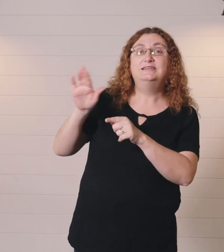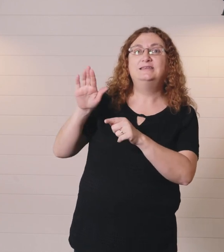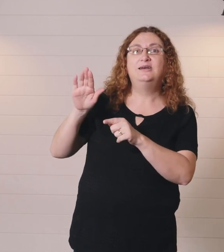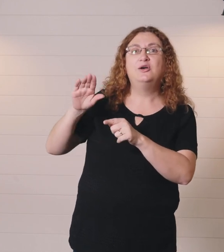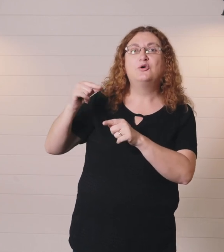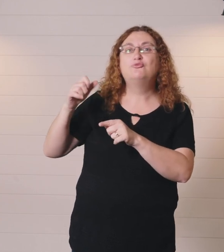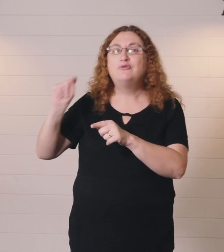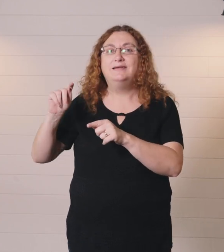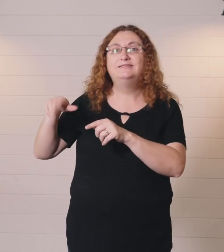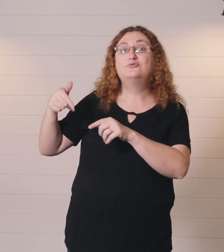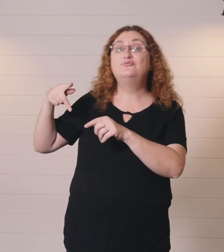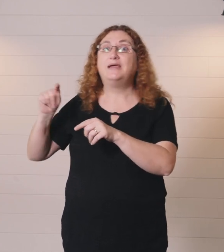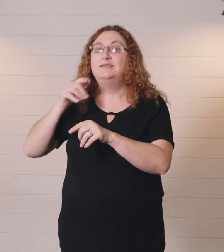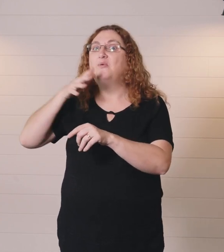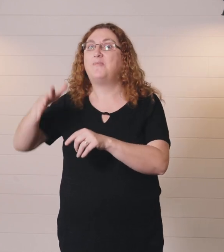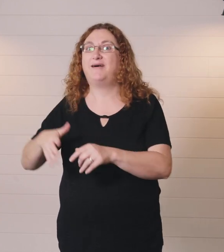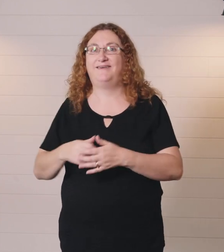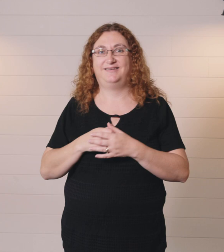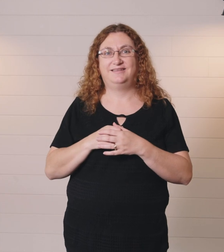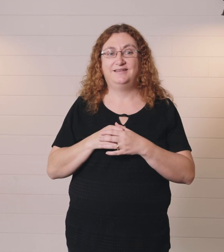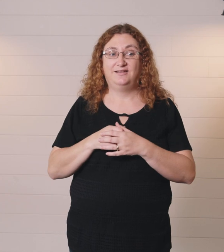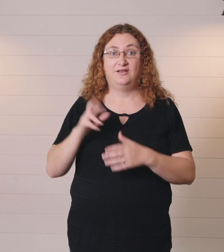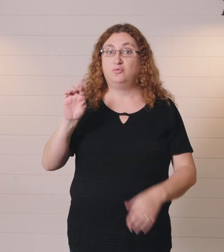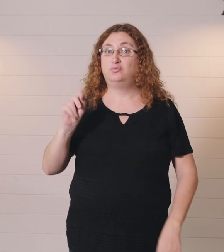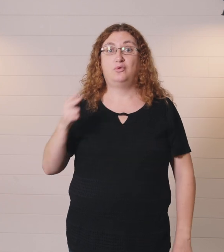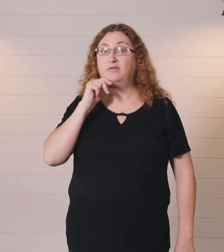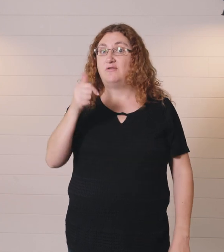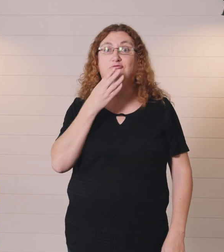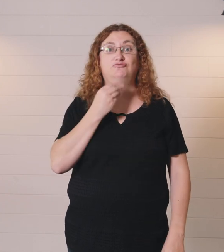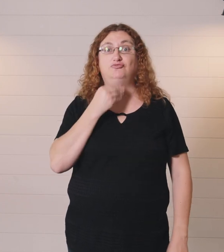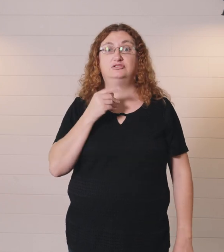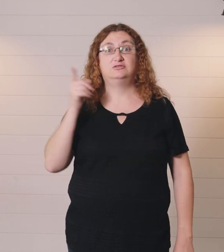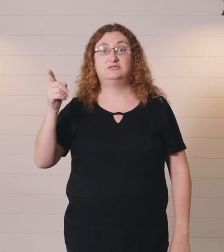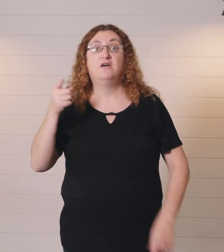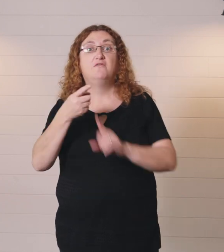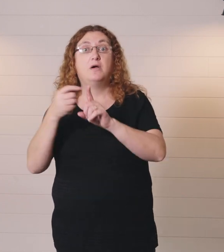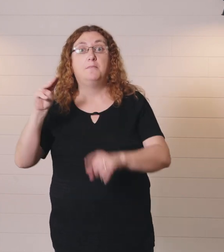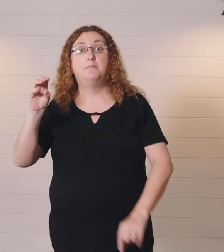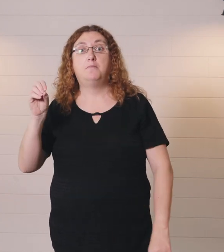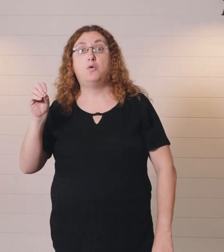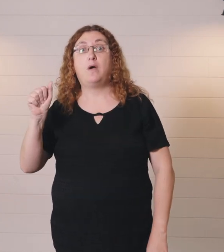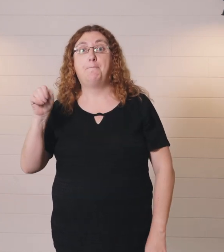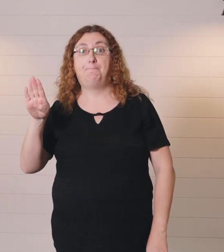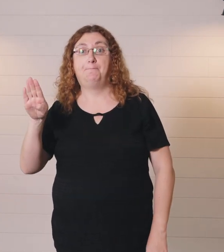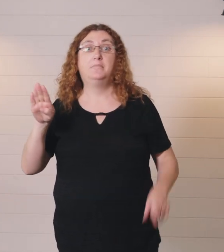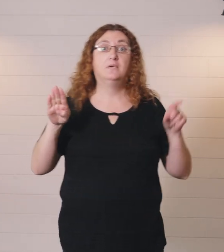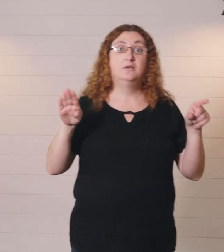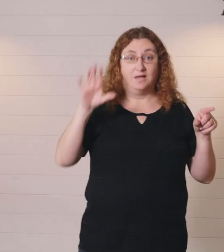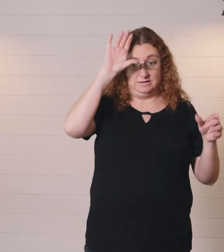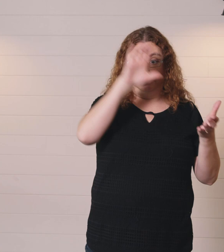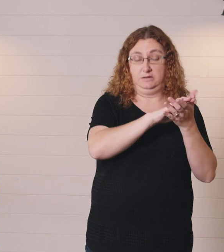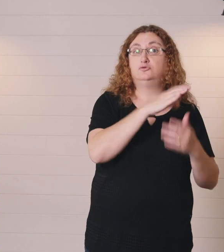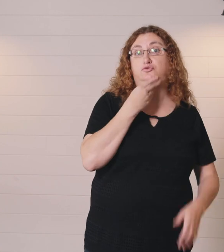What's fascinating about her story, however, is that she was a foreigner. Ruth was not of Jewish descent. She was a Moabite. Her husband was a